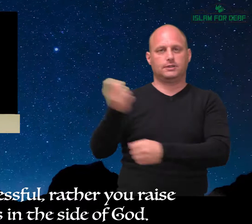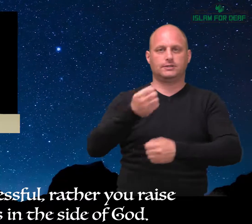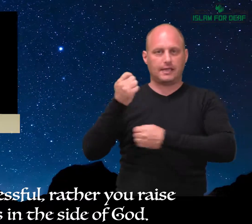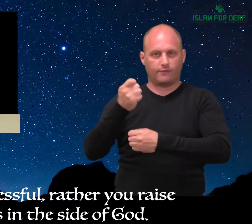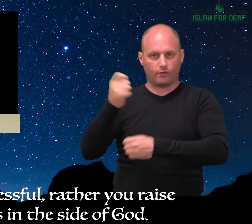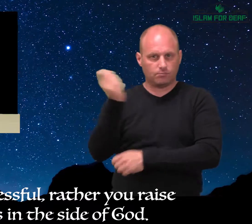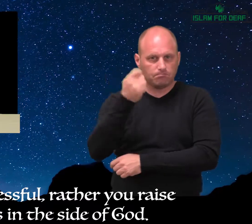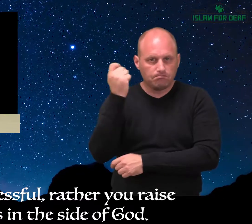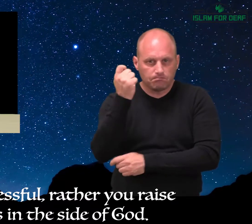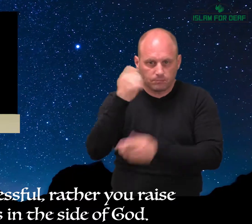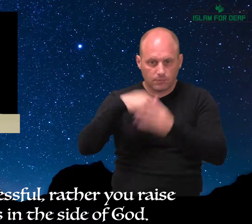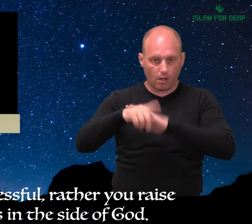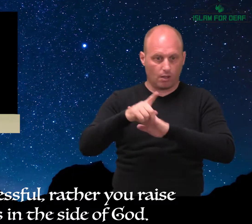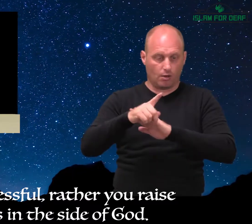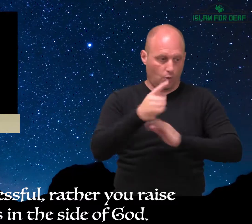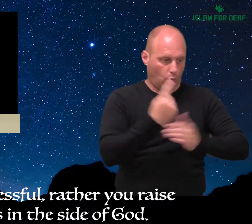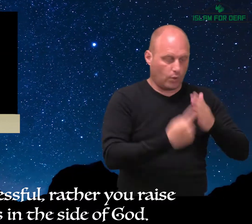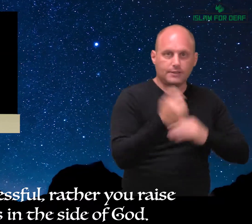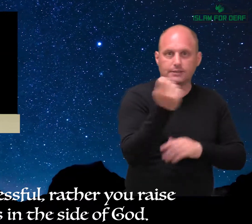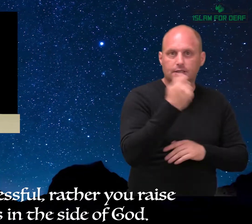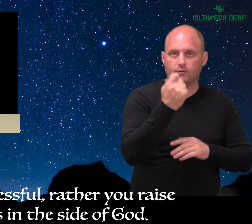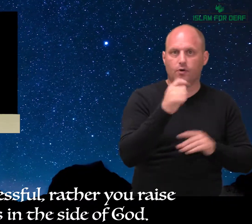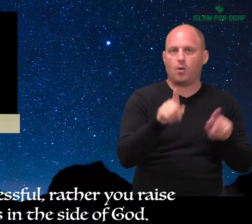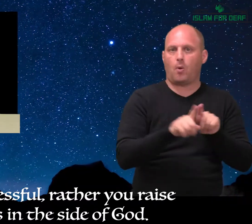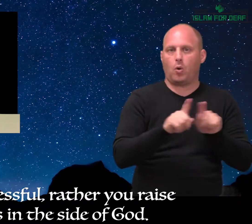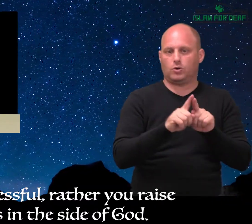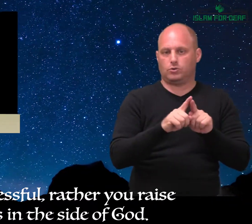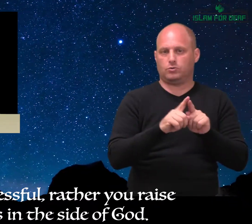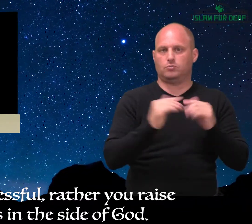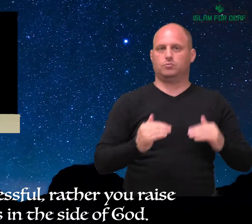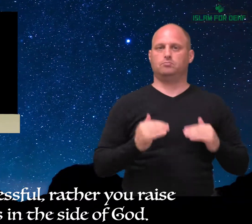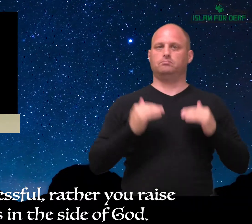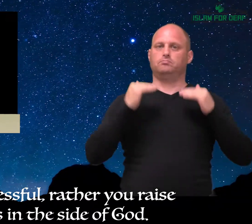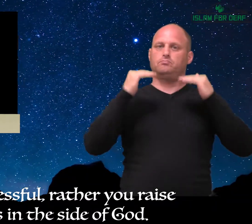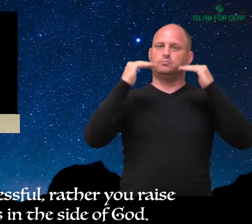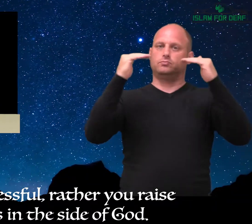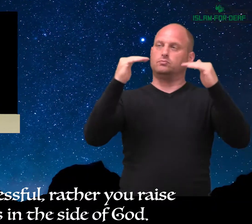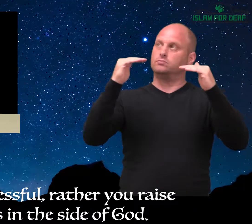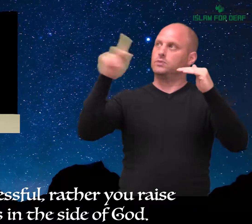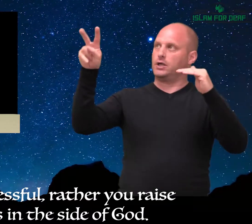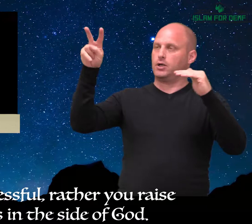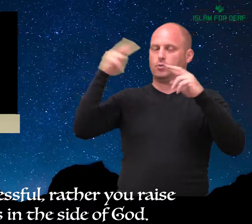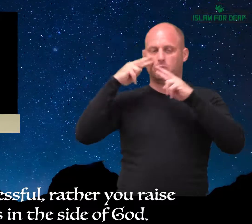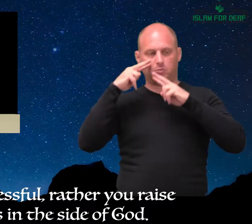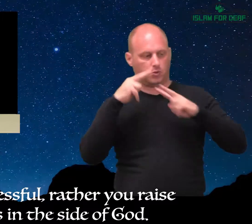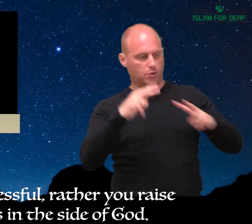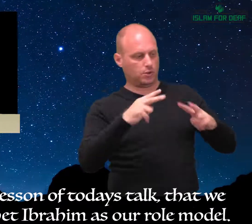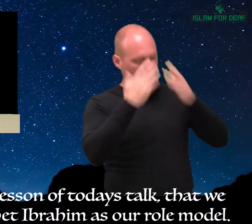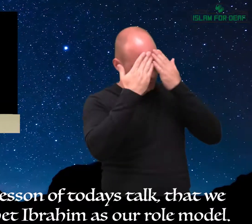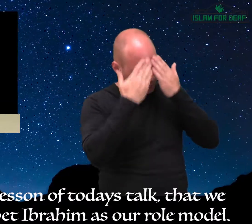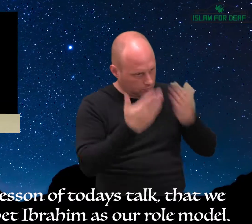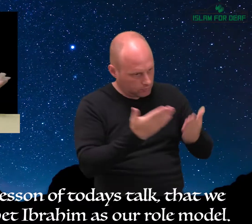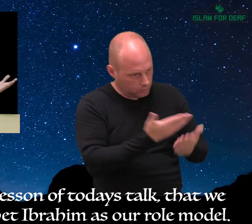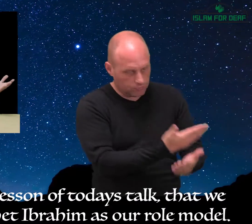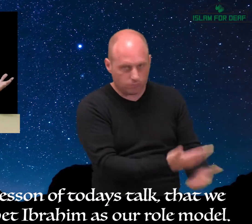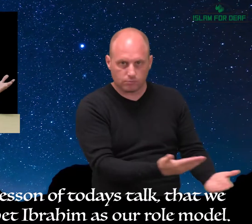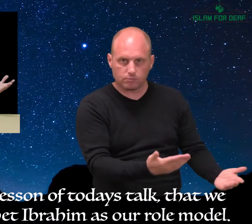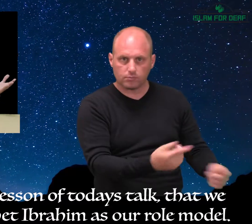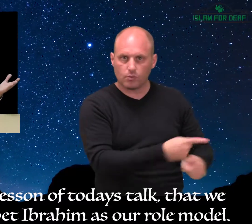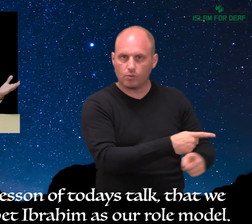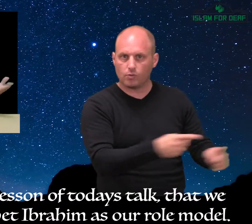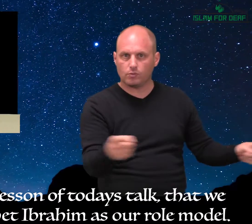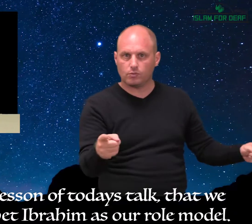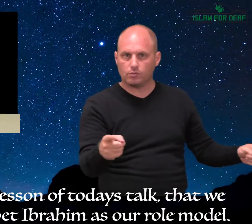successful, rather you raise your ranks in the sight of your God. And this is the whole